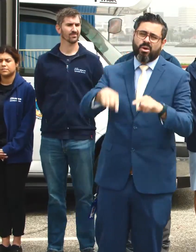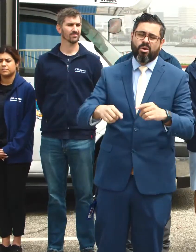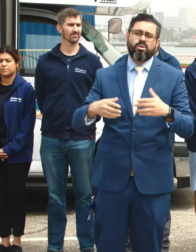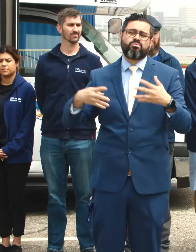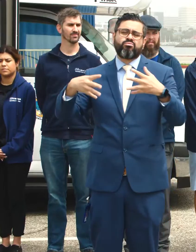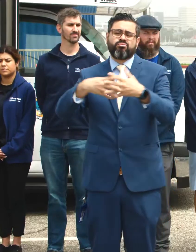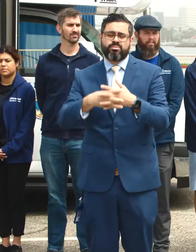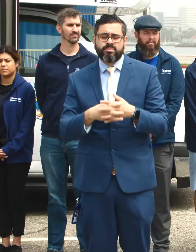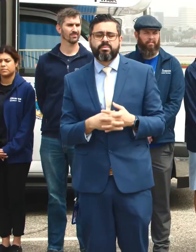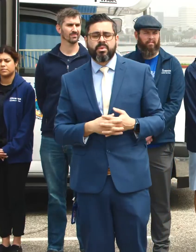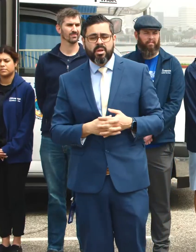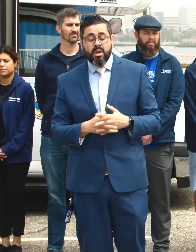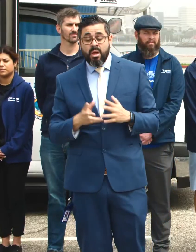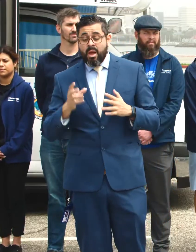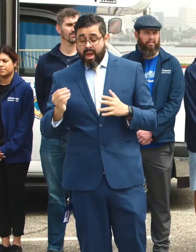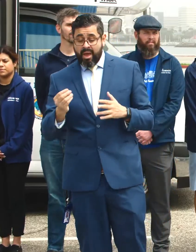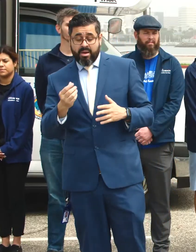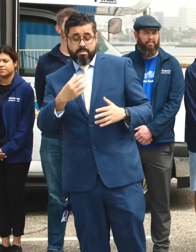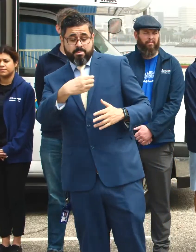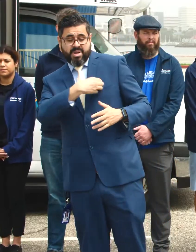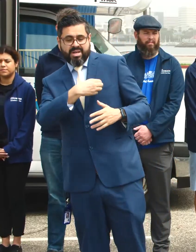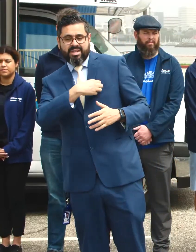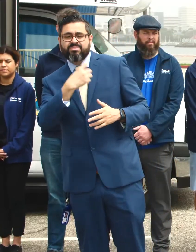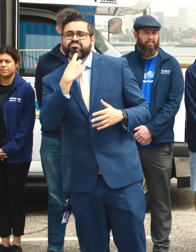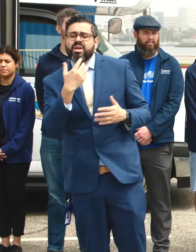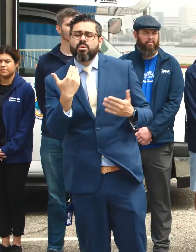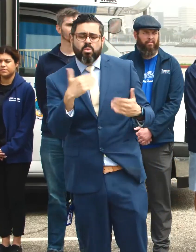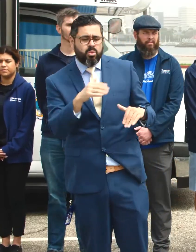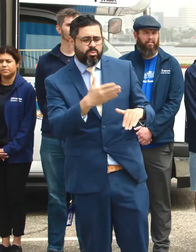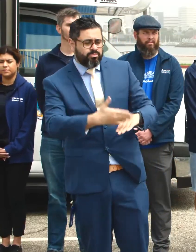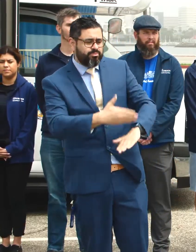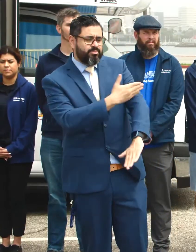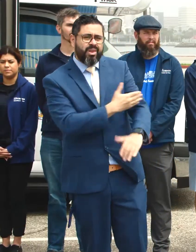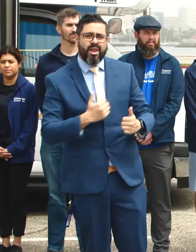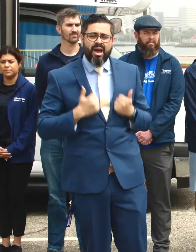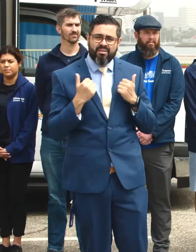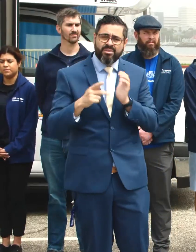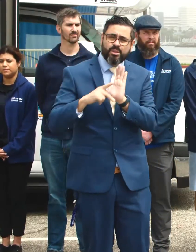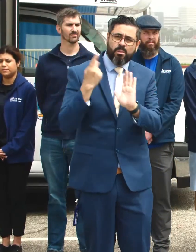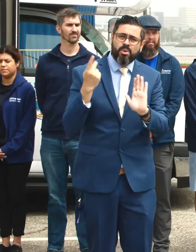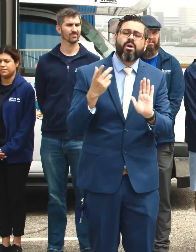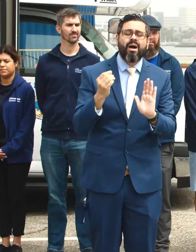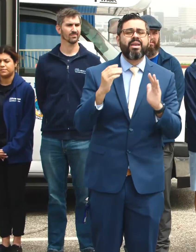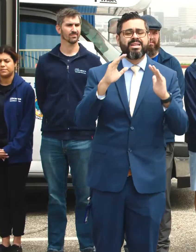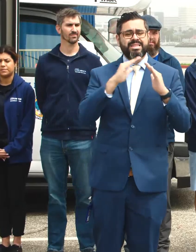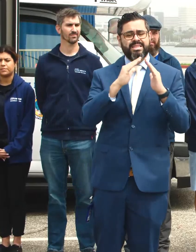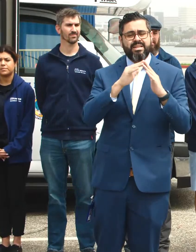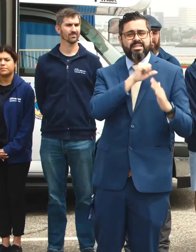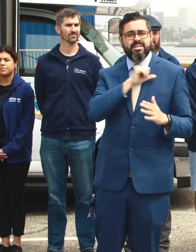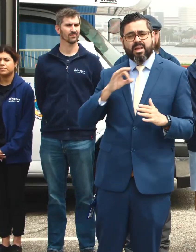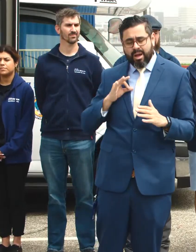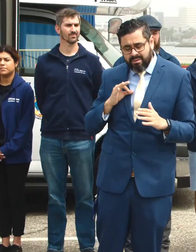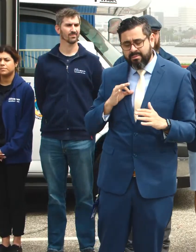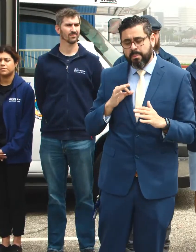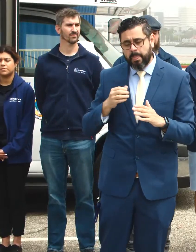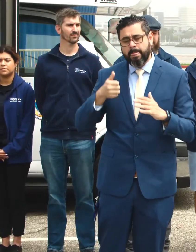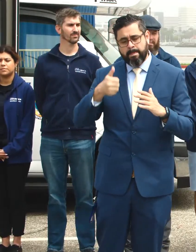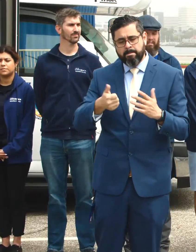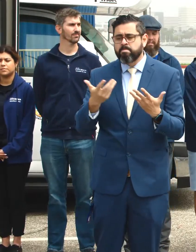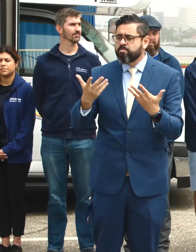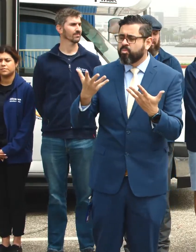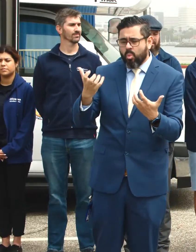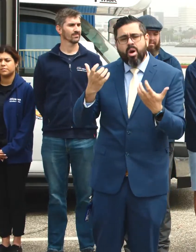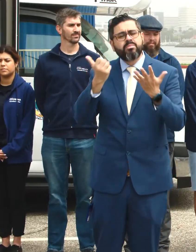team has doubled, and since the emergency was proclaimed on January 10th, more than 145 city staff have come together to take on the response